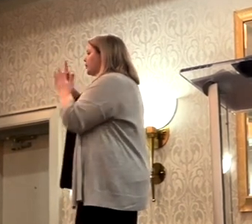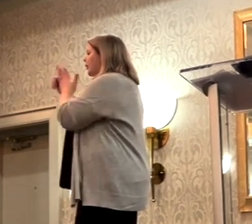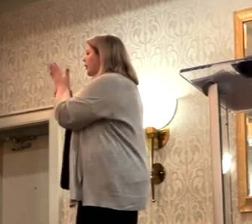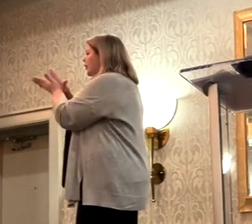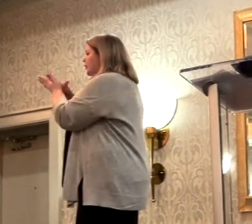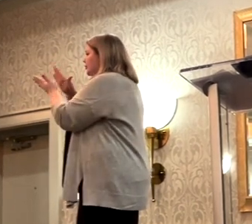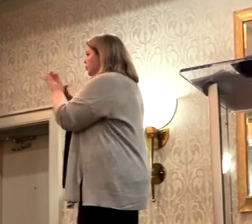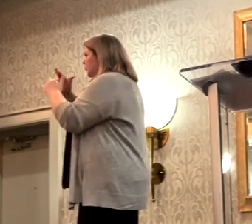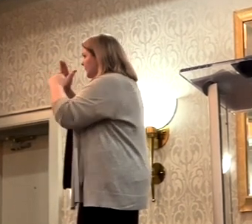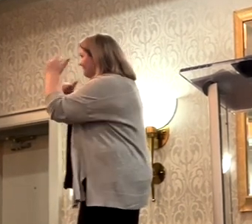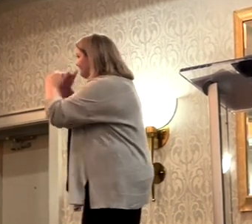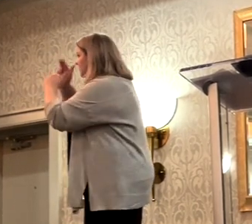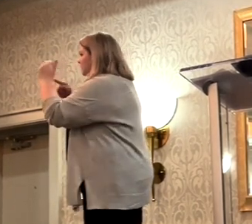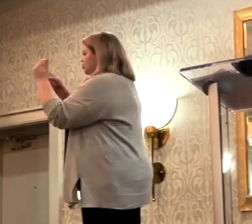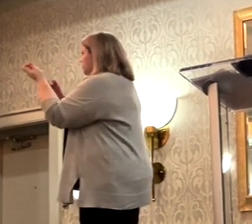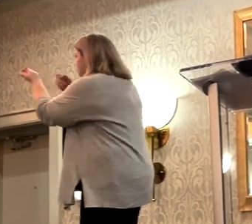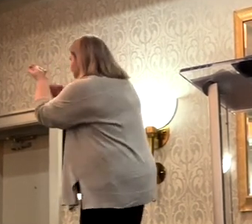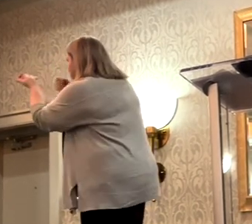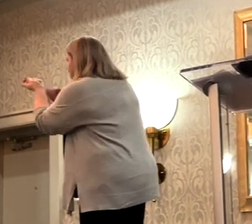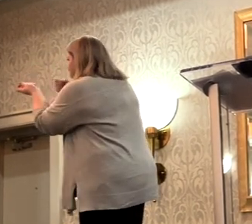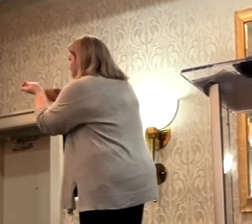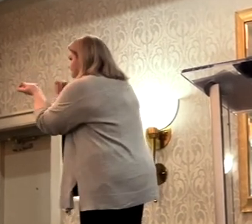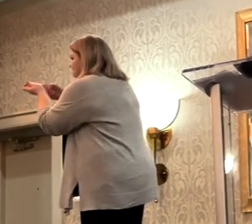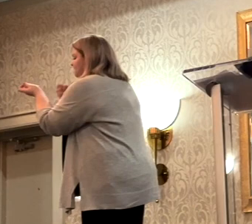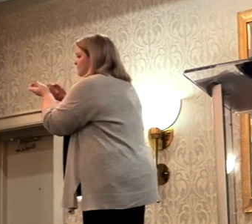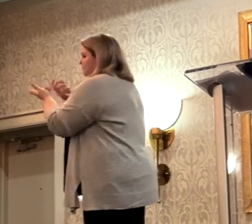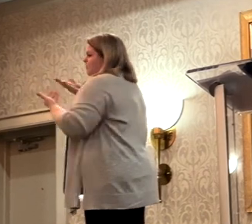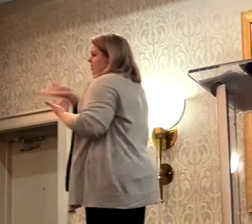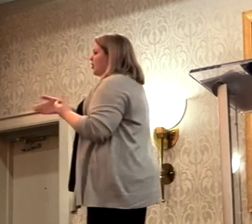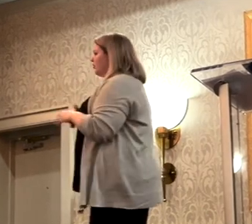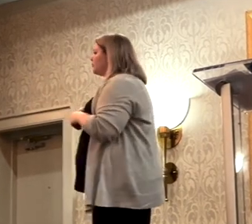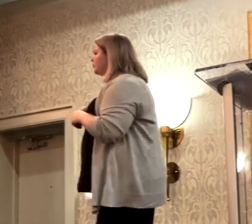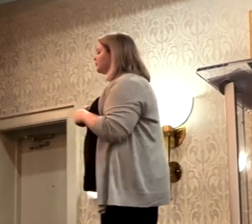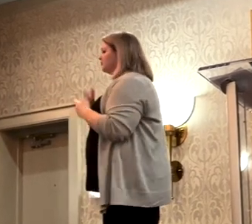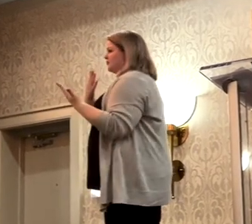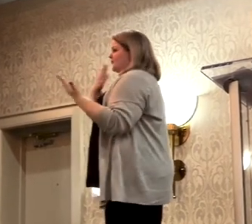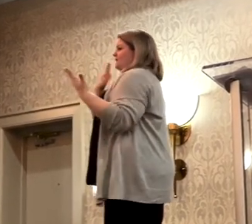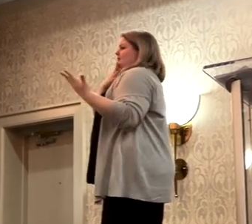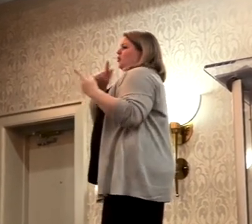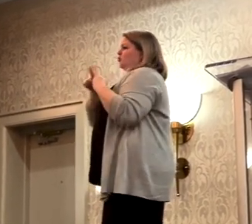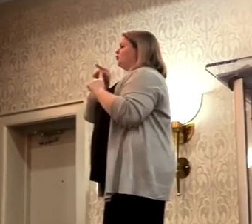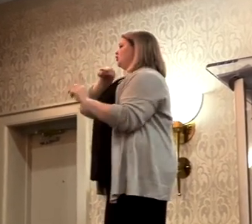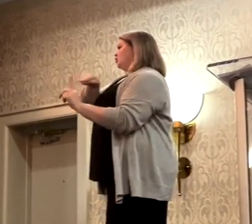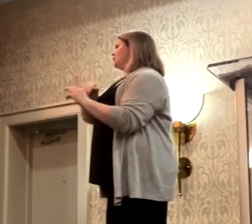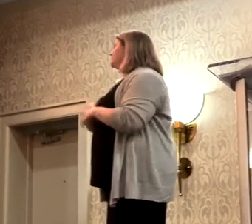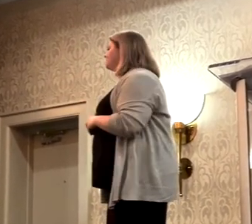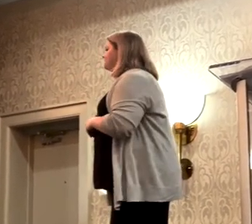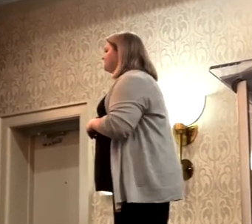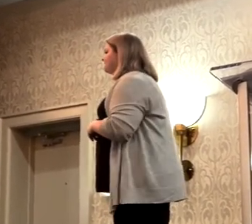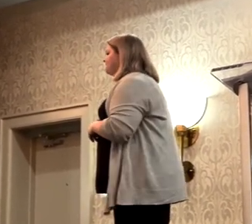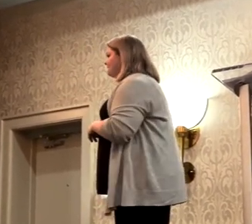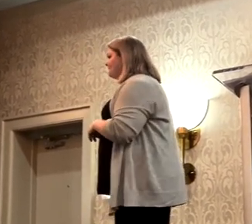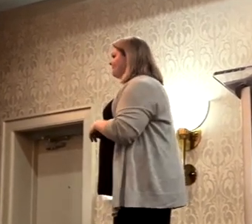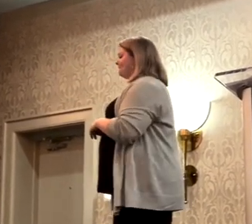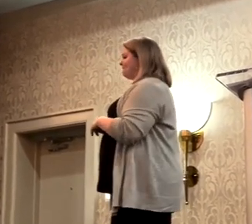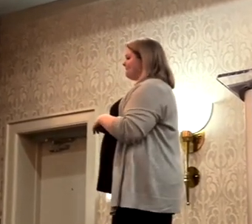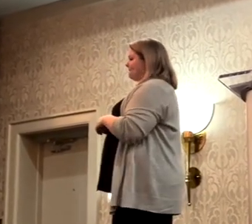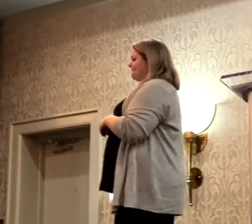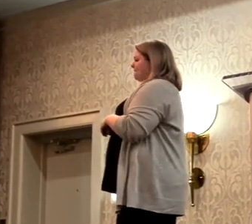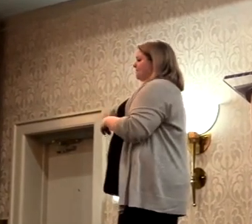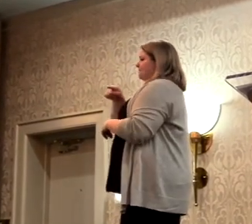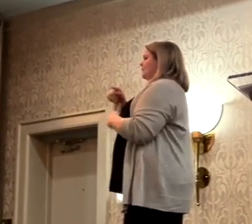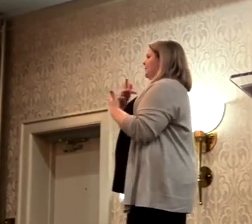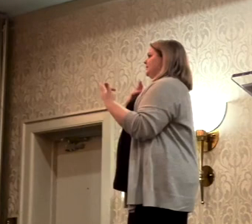it is today. For that, we can all be grateful. She was an exciting participant in the